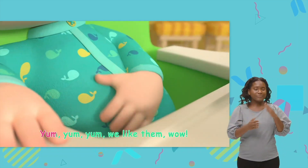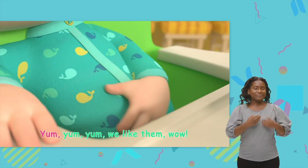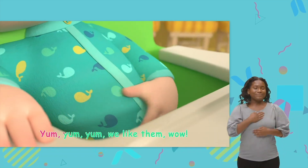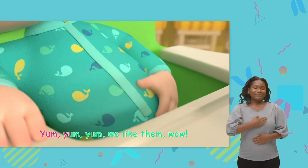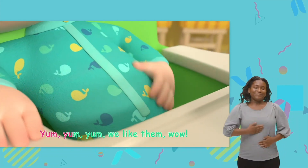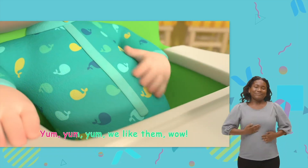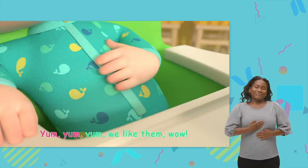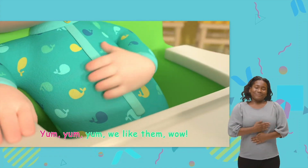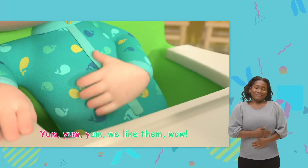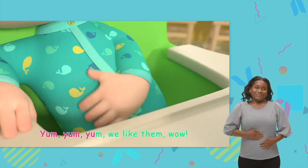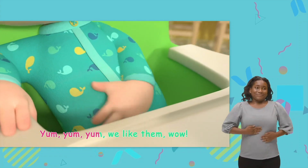Yum, yum.